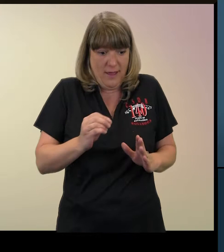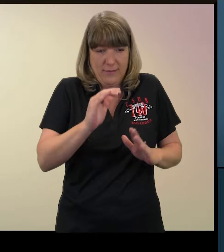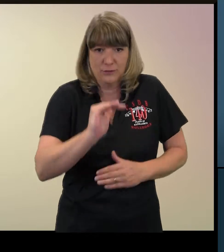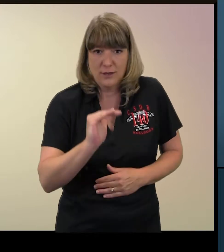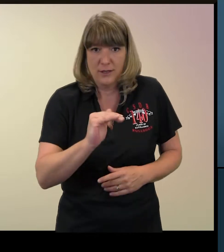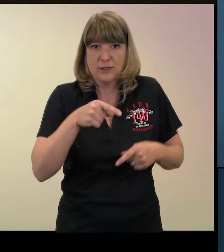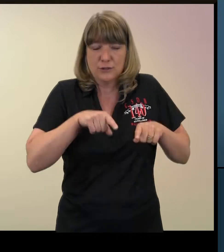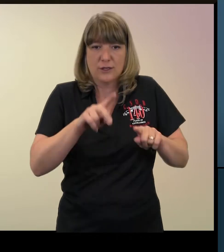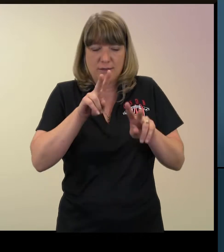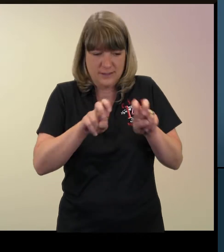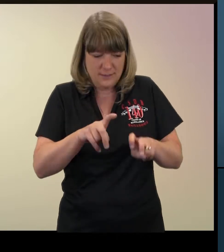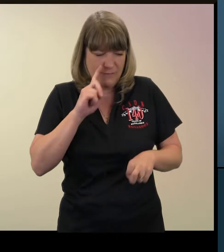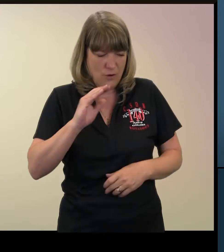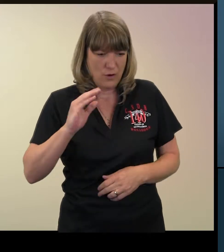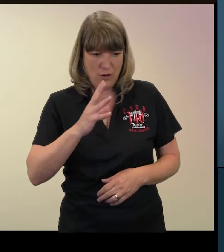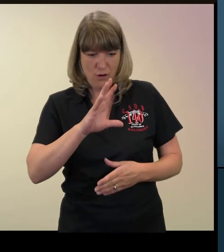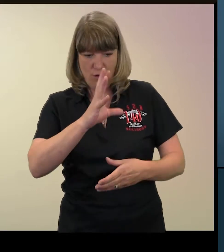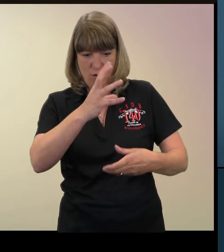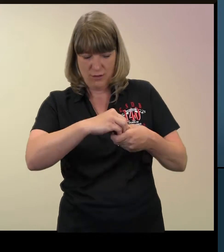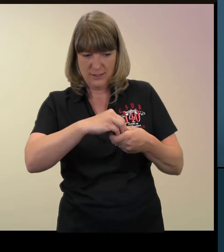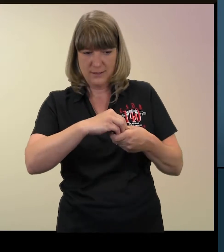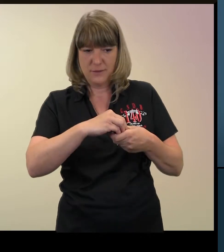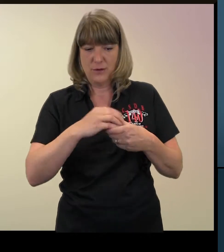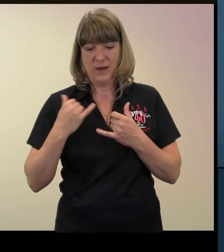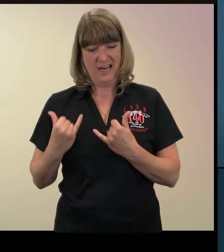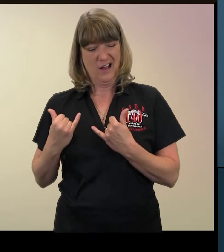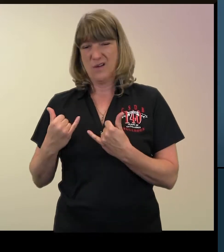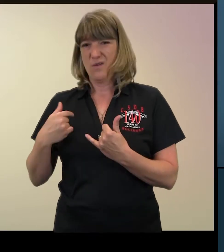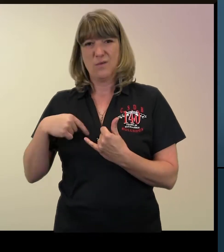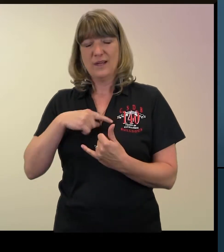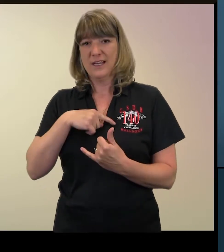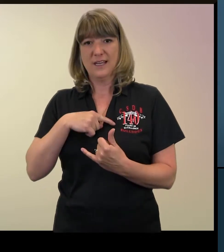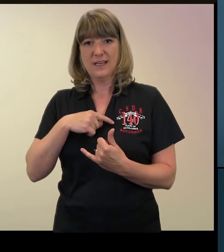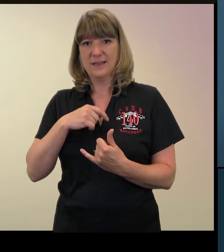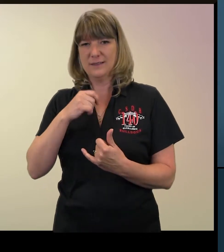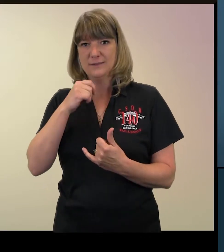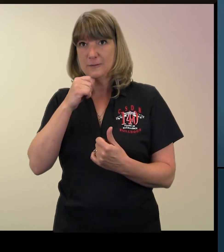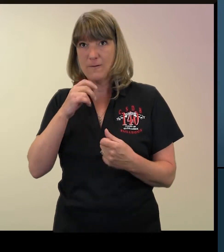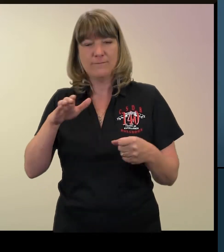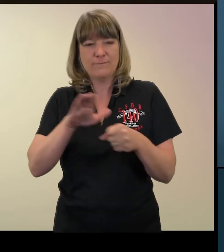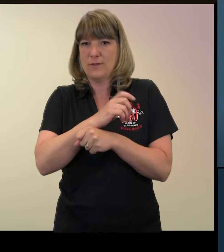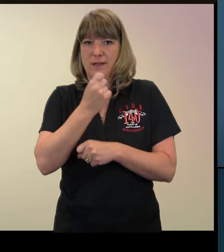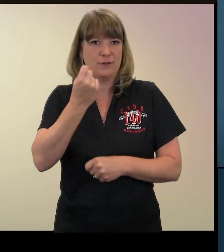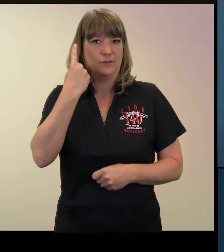assessment for autism. Right now, that's something that we just don't totally understand.